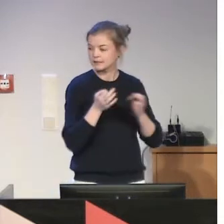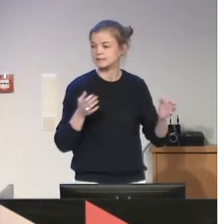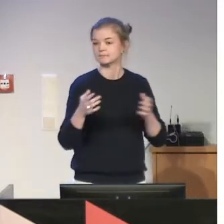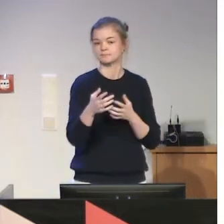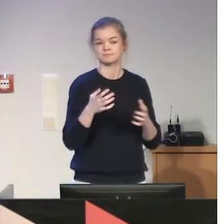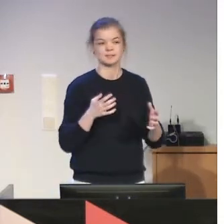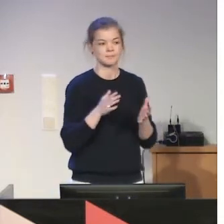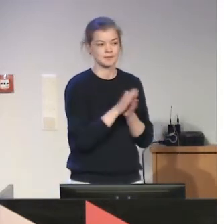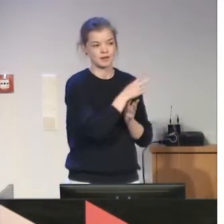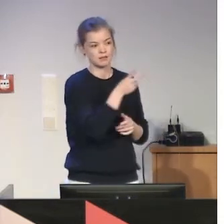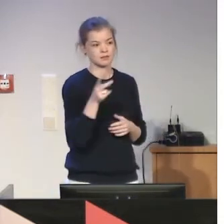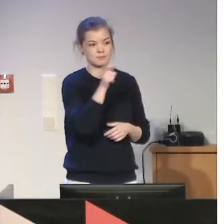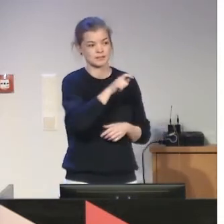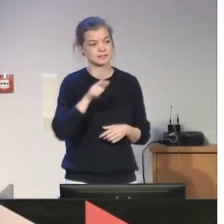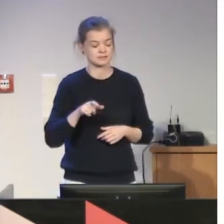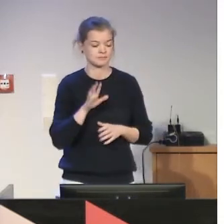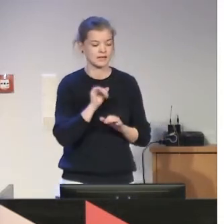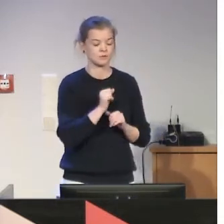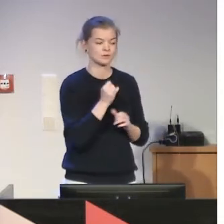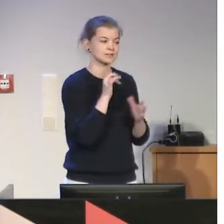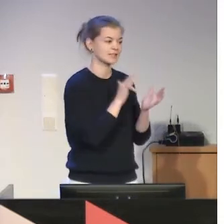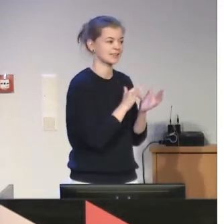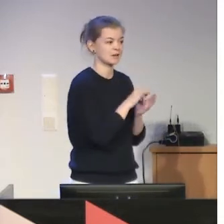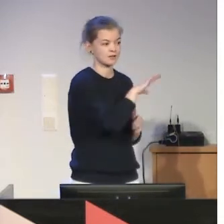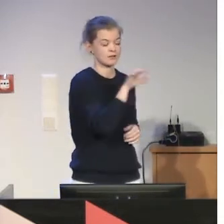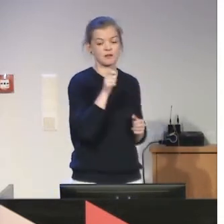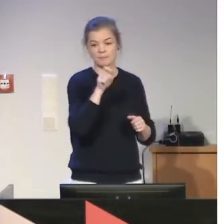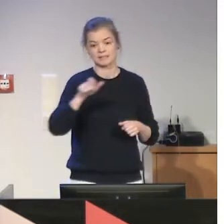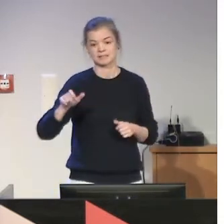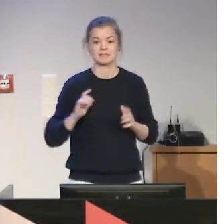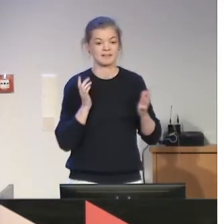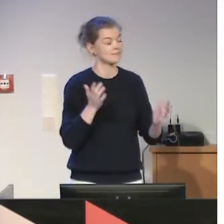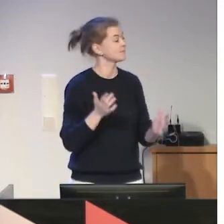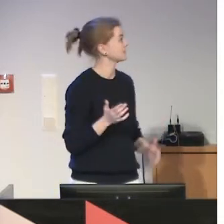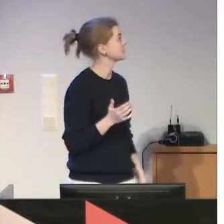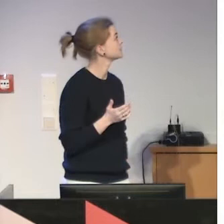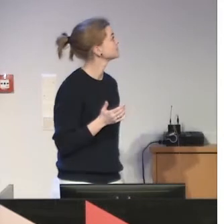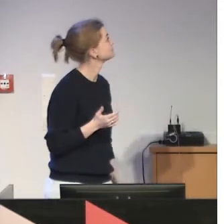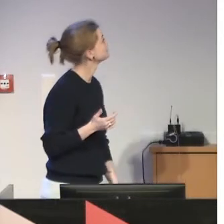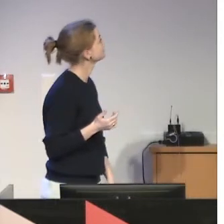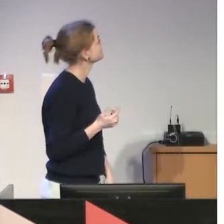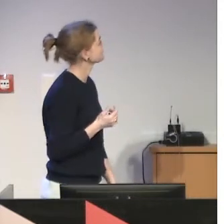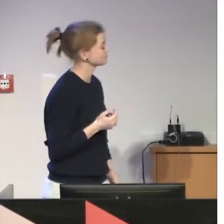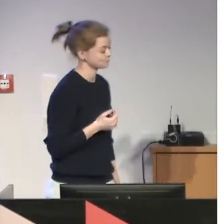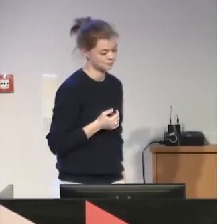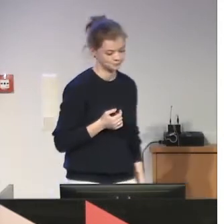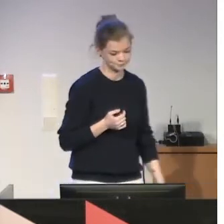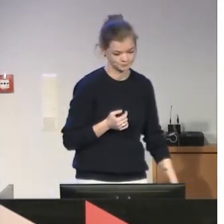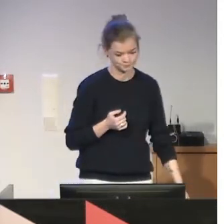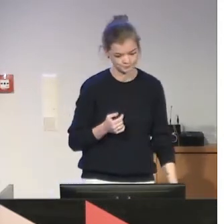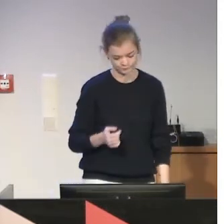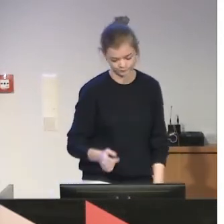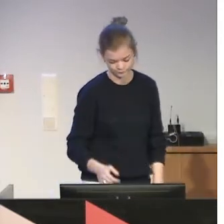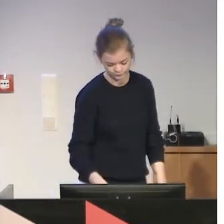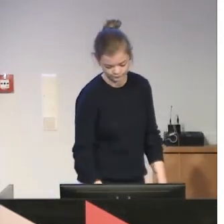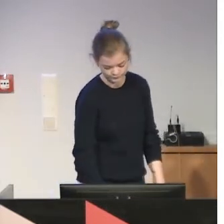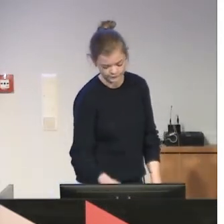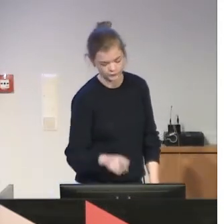of being safe and social interaction, this is what other people, this is central for everybody. Everybody needs